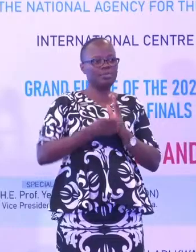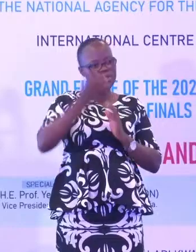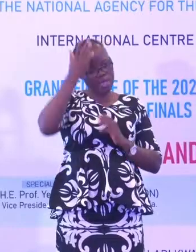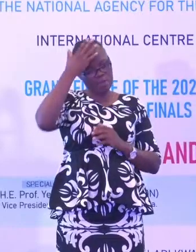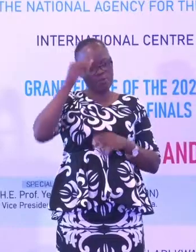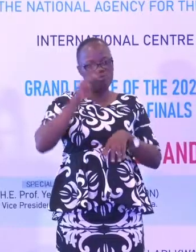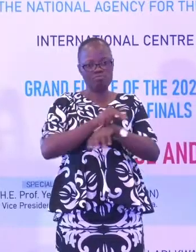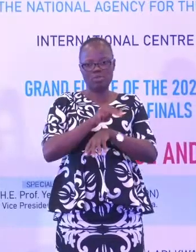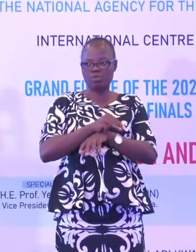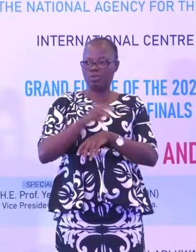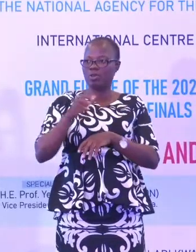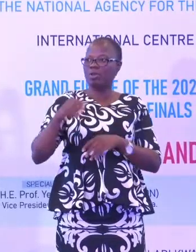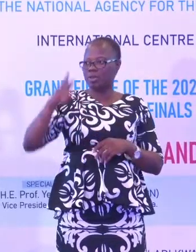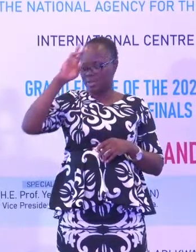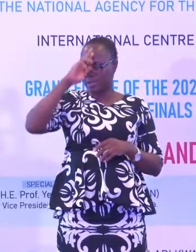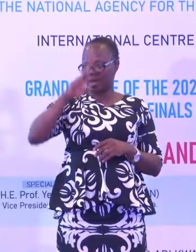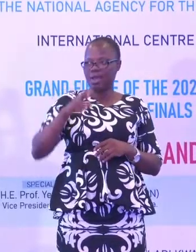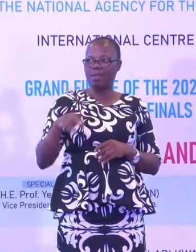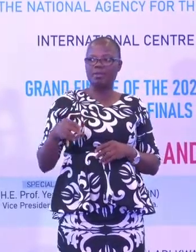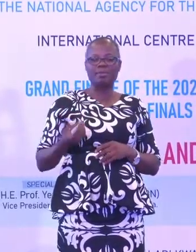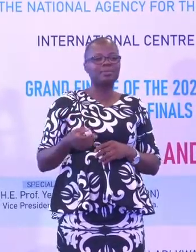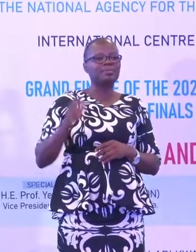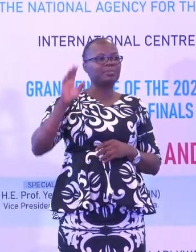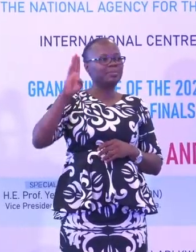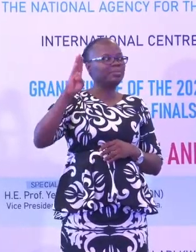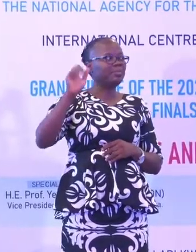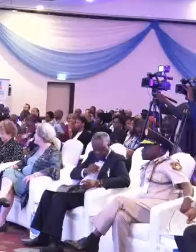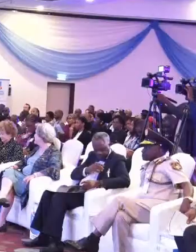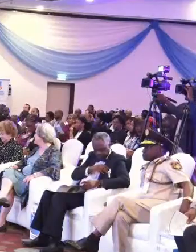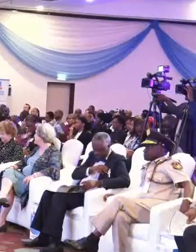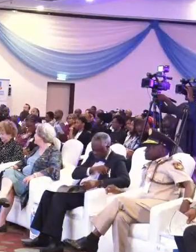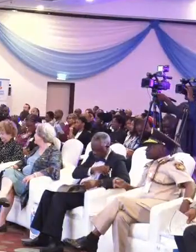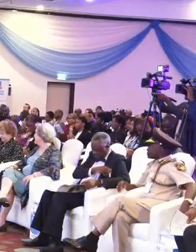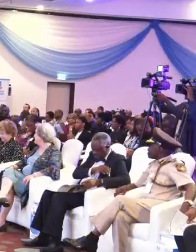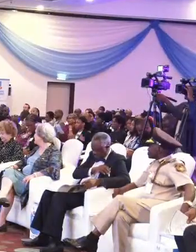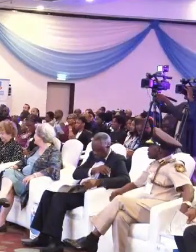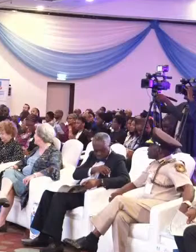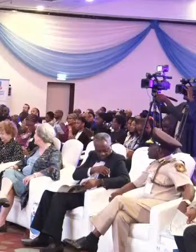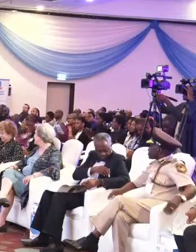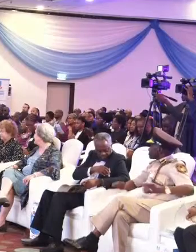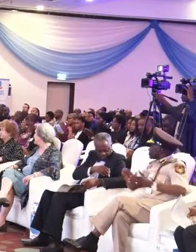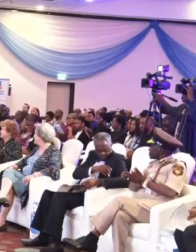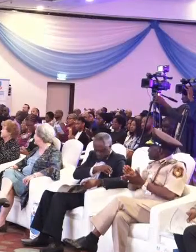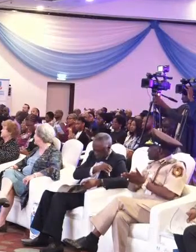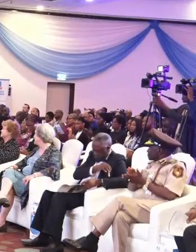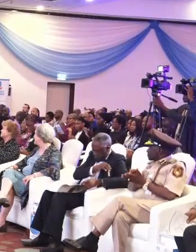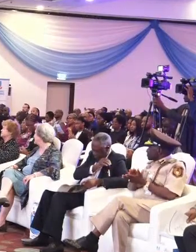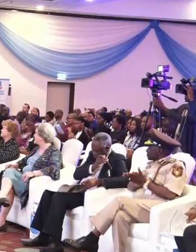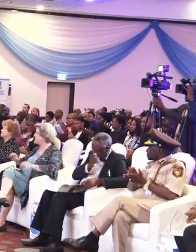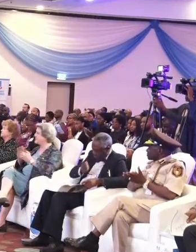Mr. Jürgen Berteling, who will speak to us now. Please put your hands together for him.